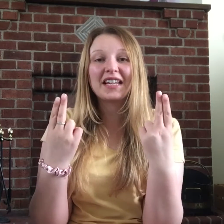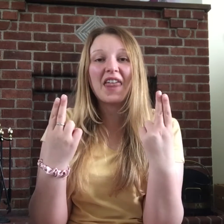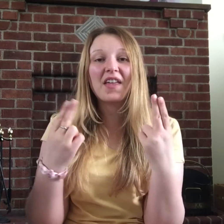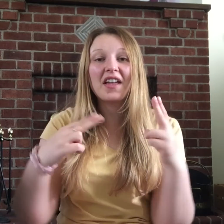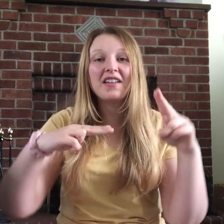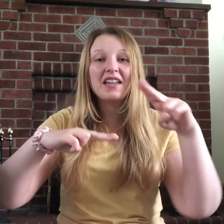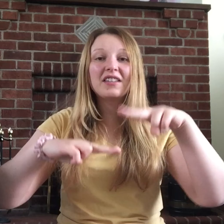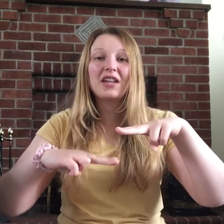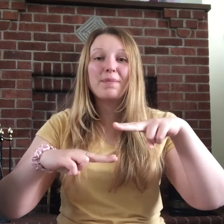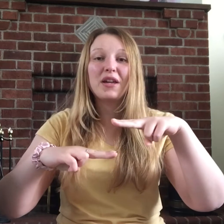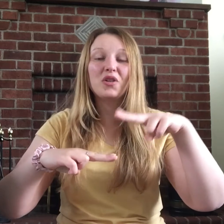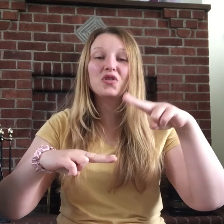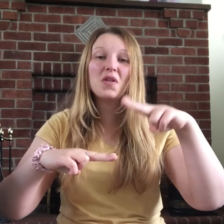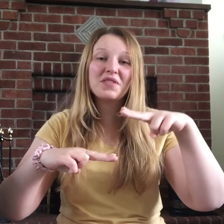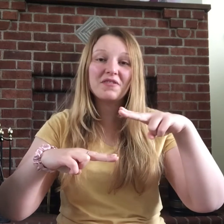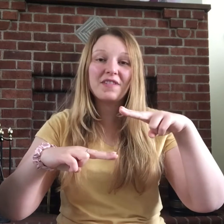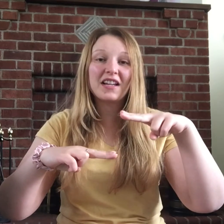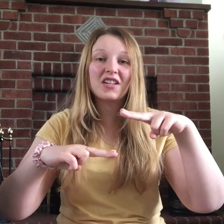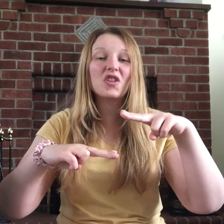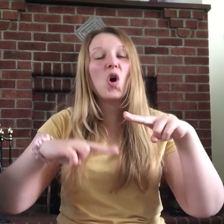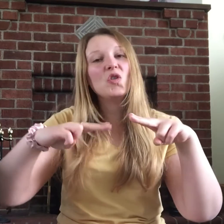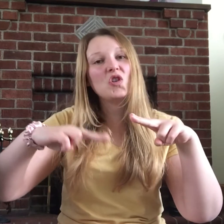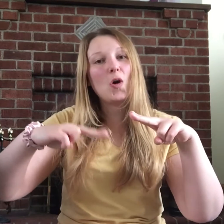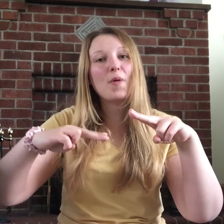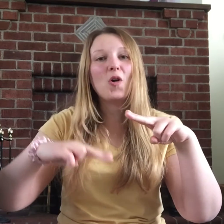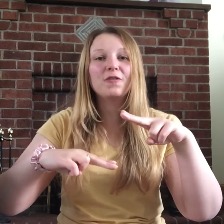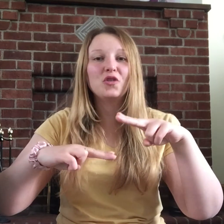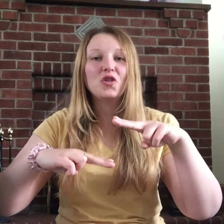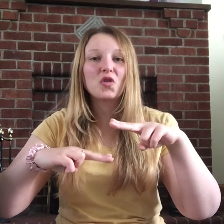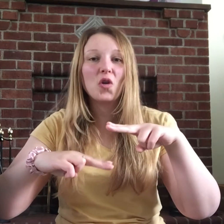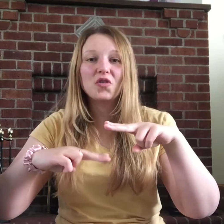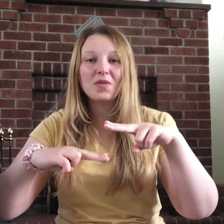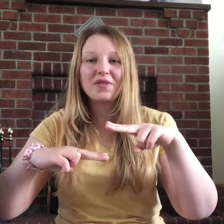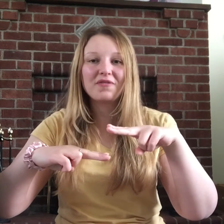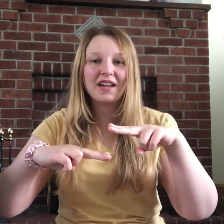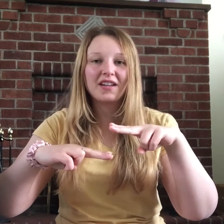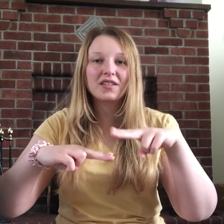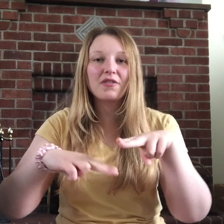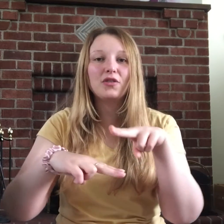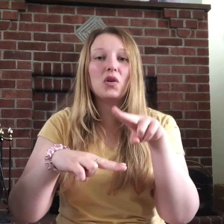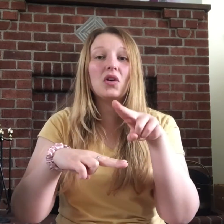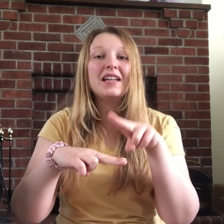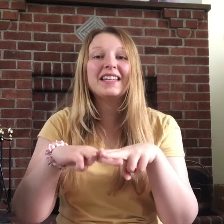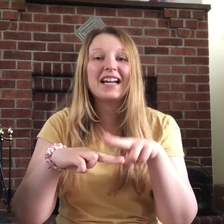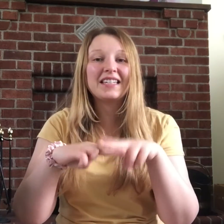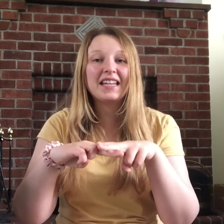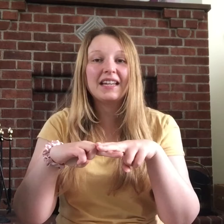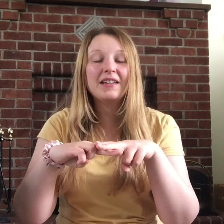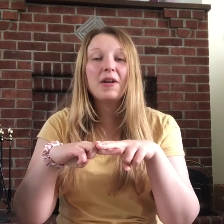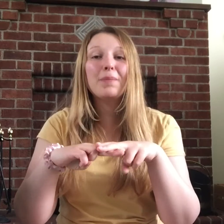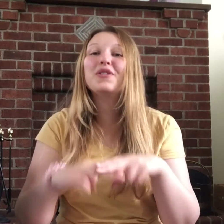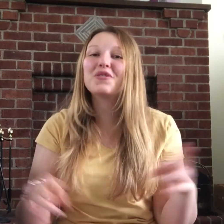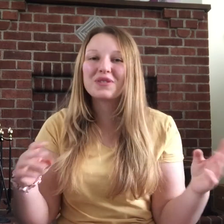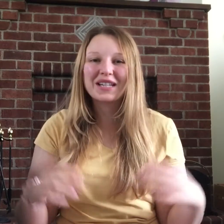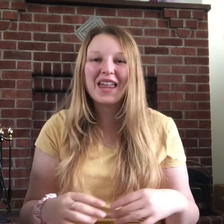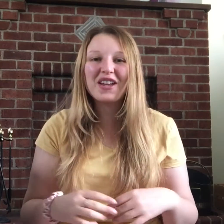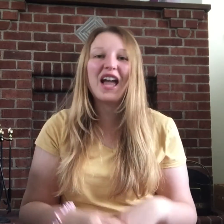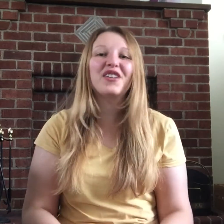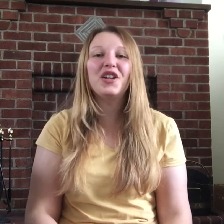together, tapping your dominant fingers on top of your non-dominant fingers for daddy. Put it all together and you